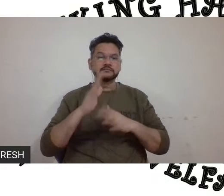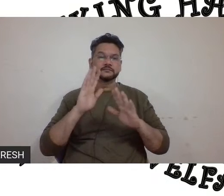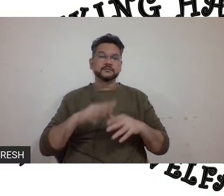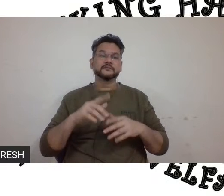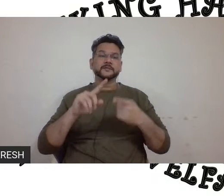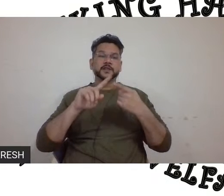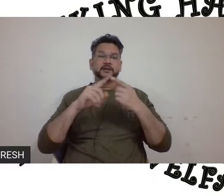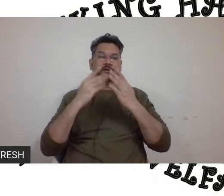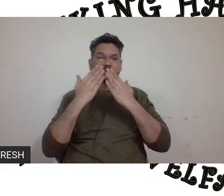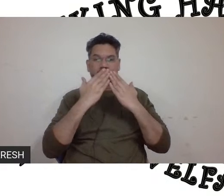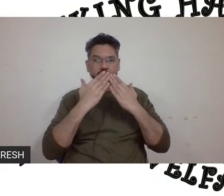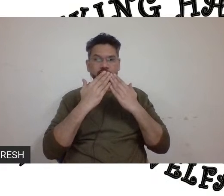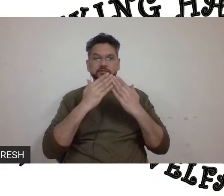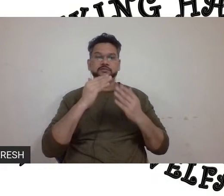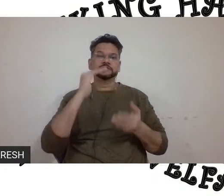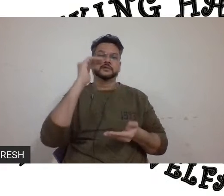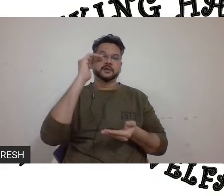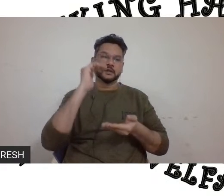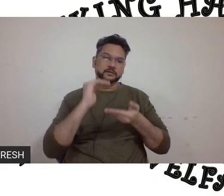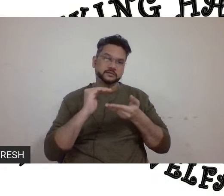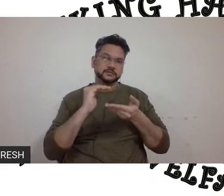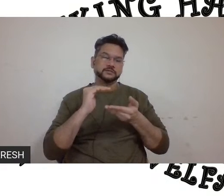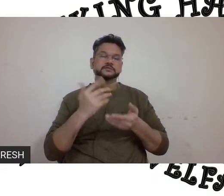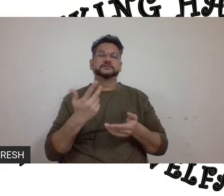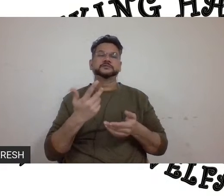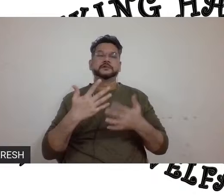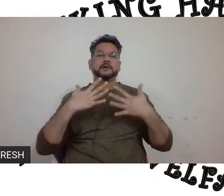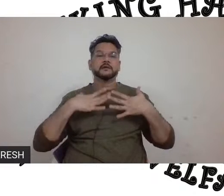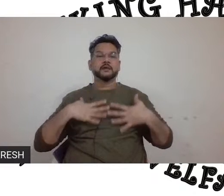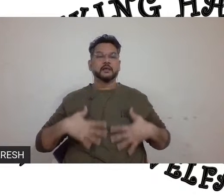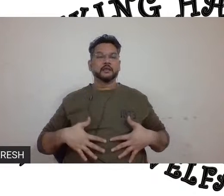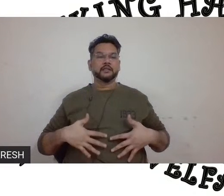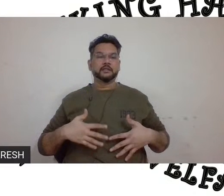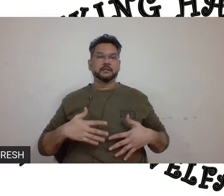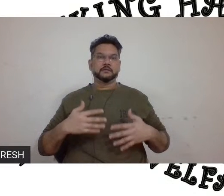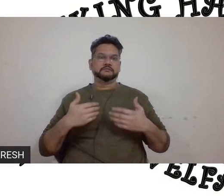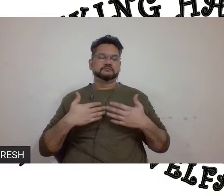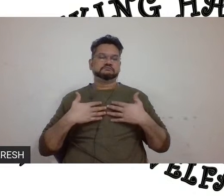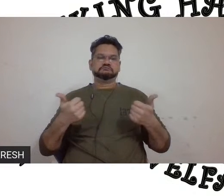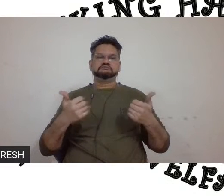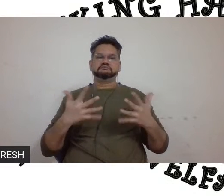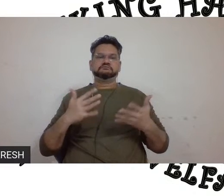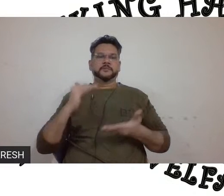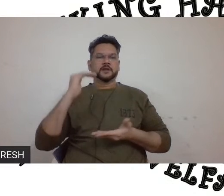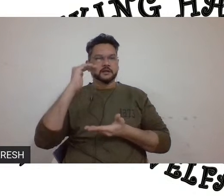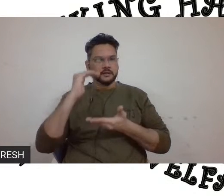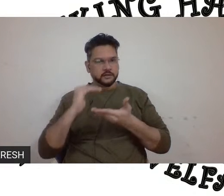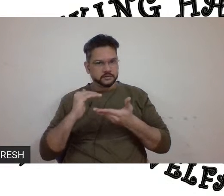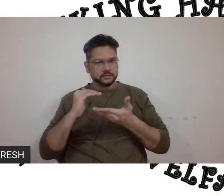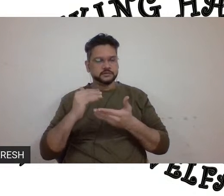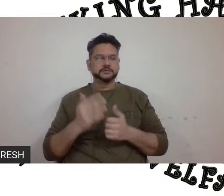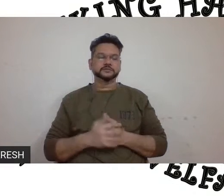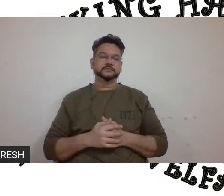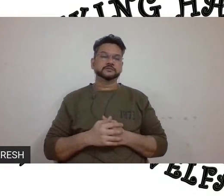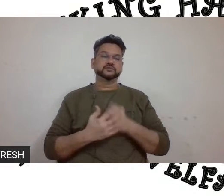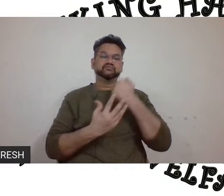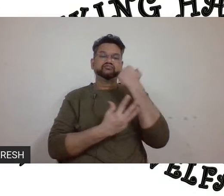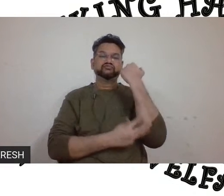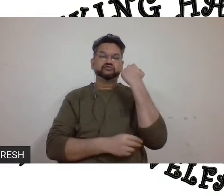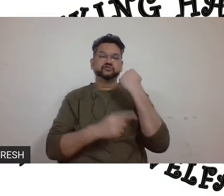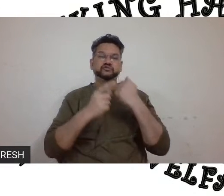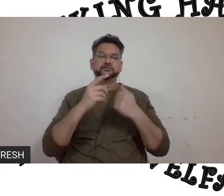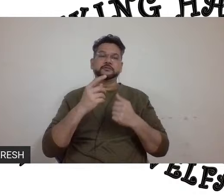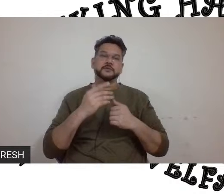have poorer health conditions, have higher poverty rate